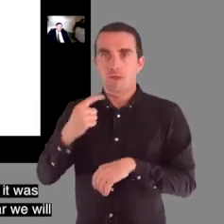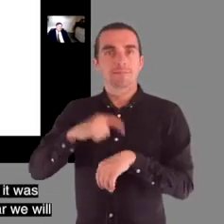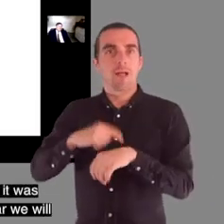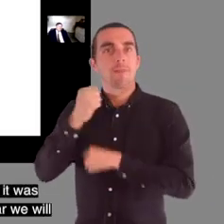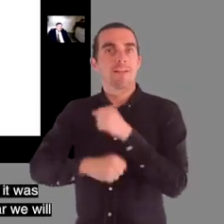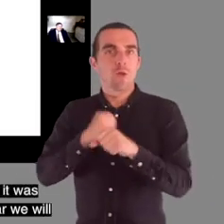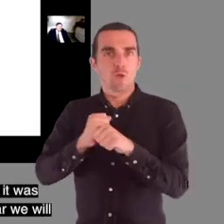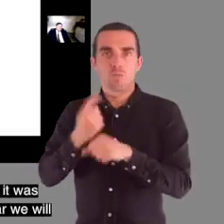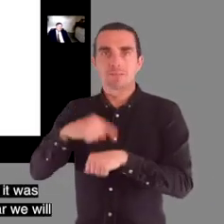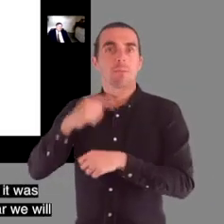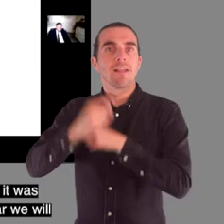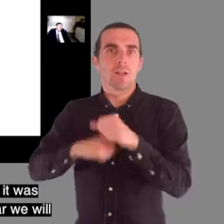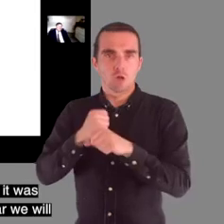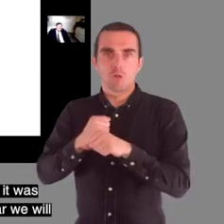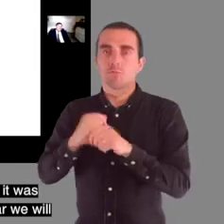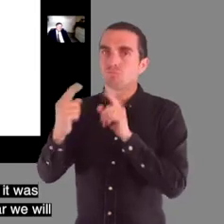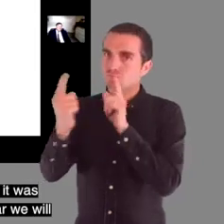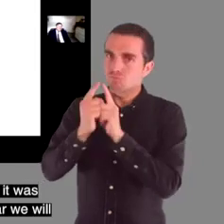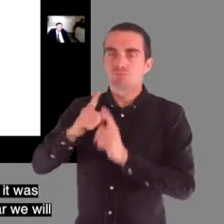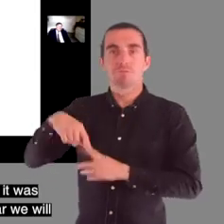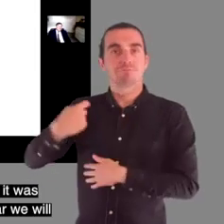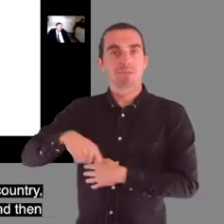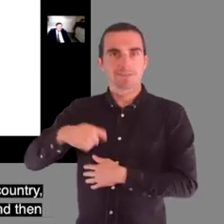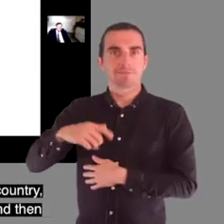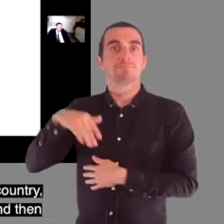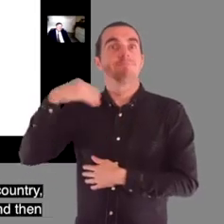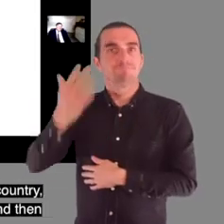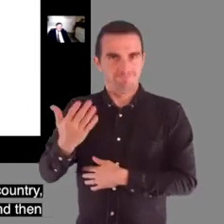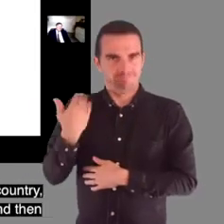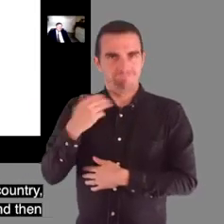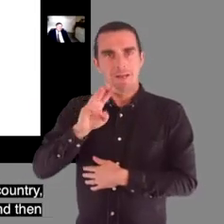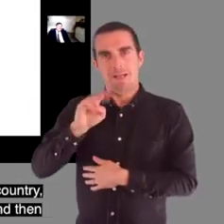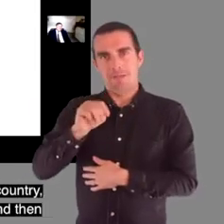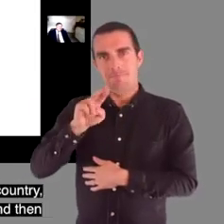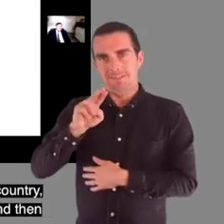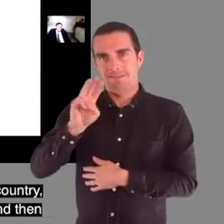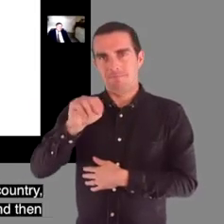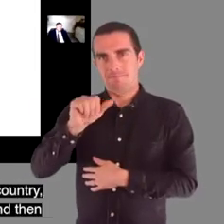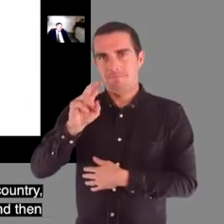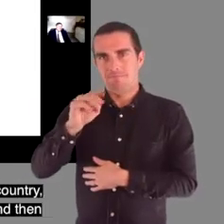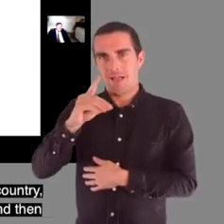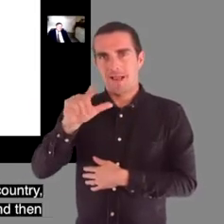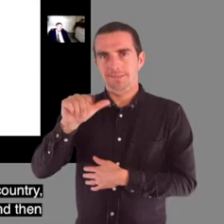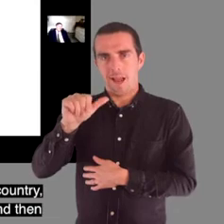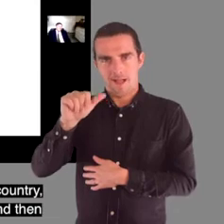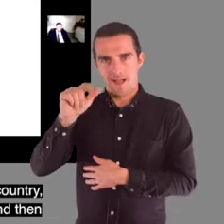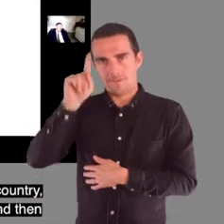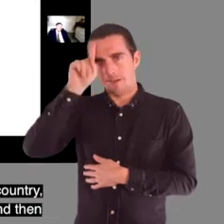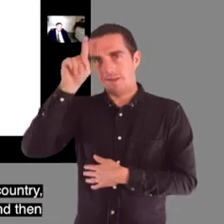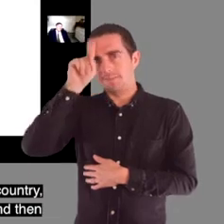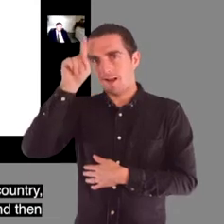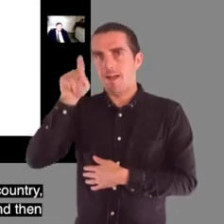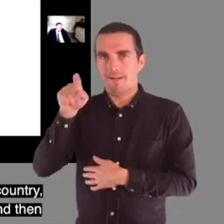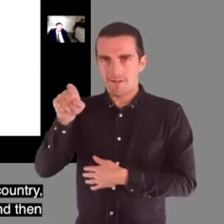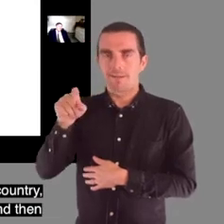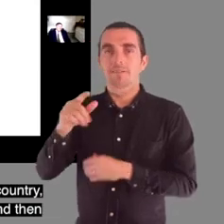was working well, because once a year, we will meet with the president of the country, which was